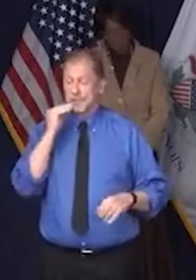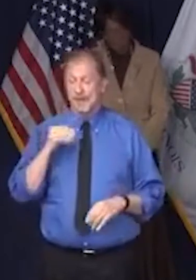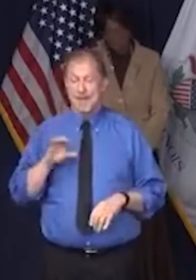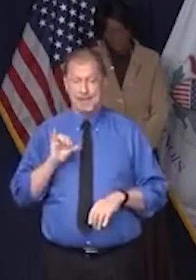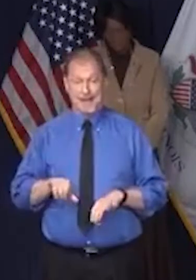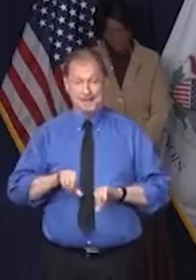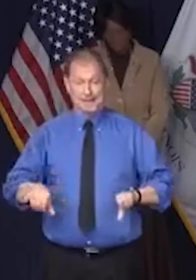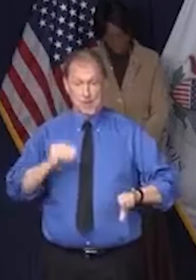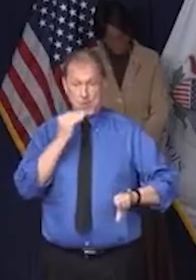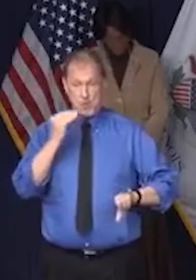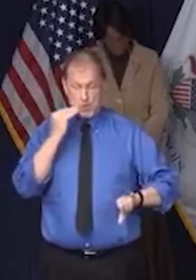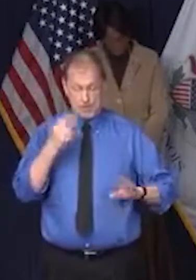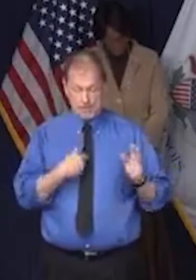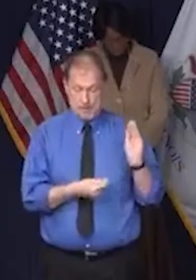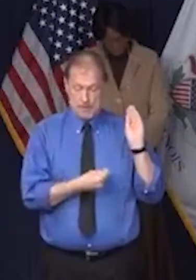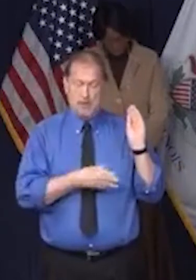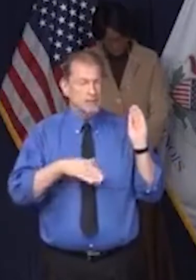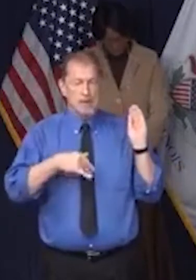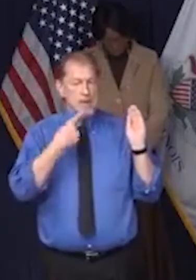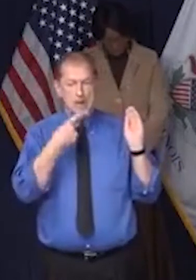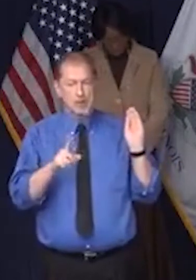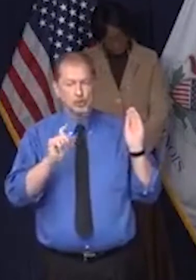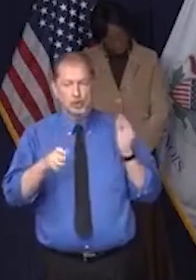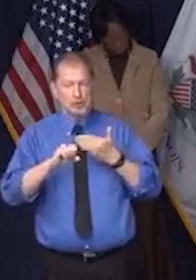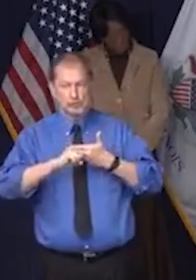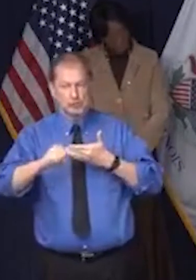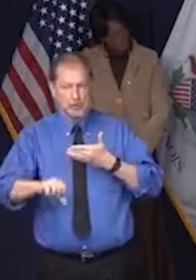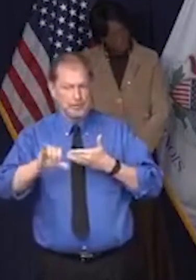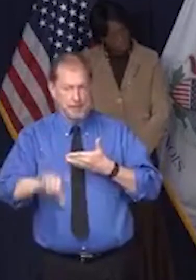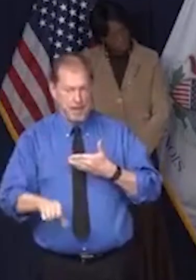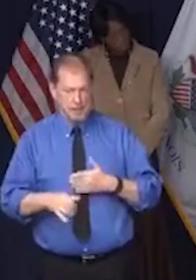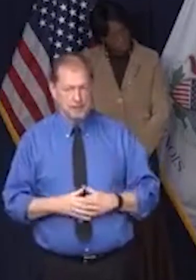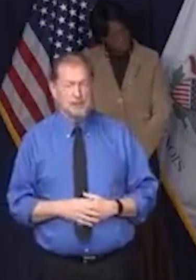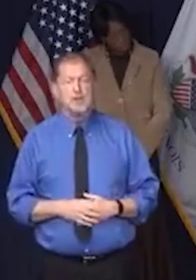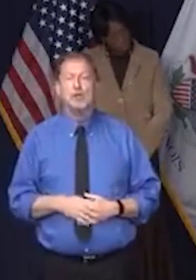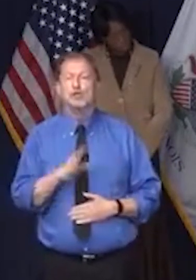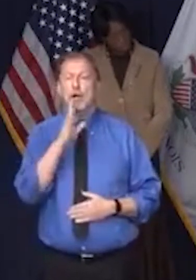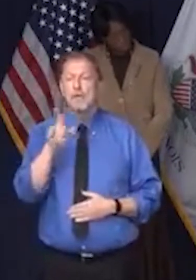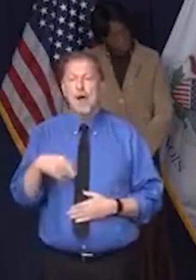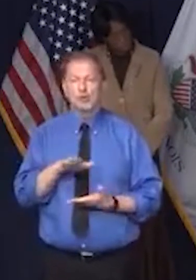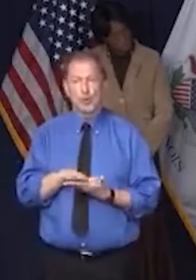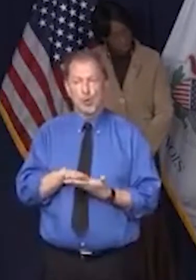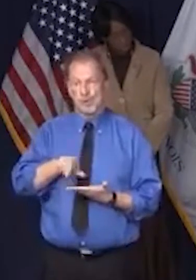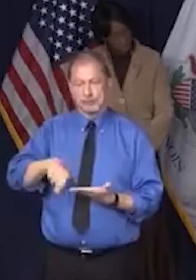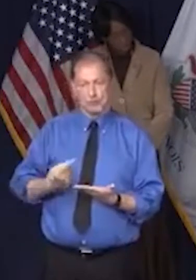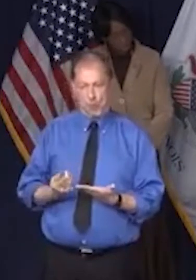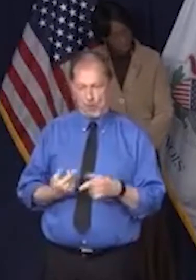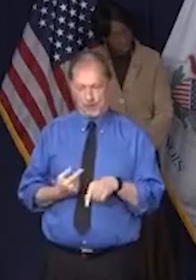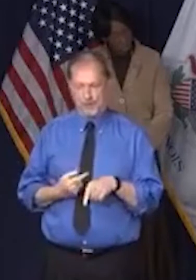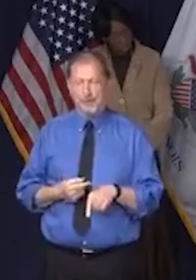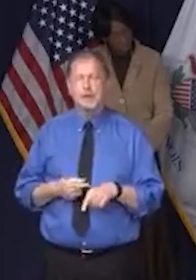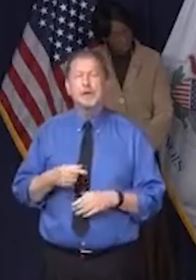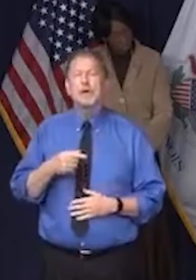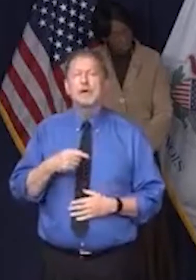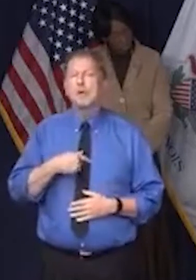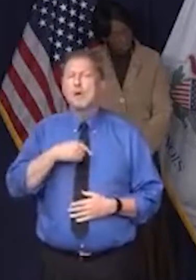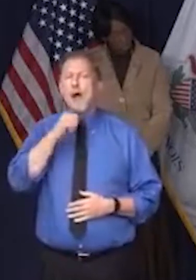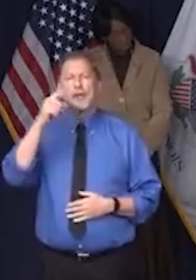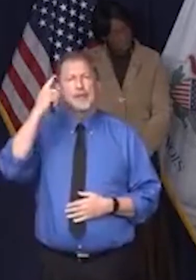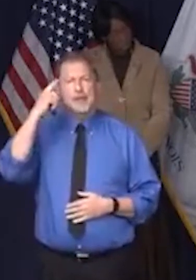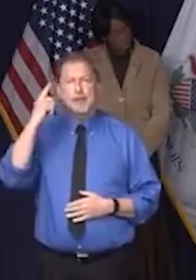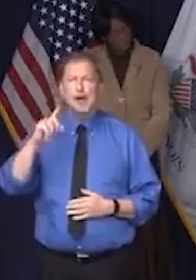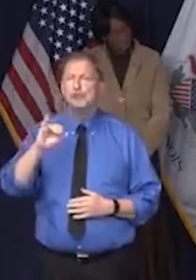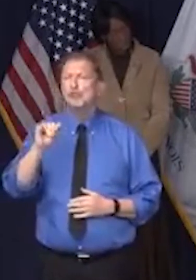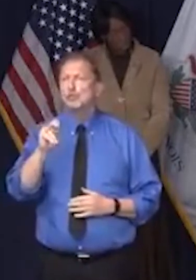know as soon as I know. I did not consider what would happen midsummer or, there are summer